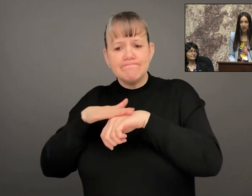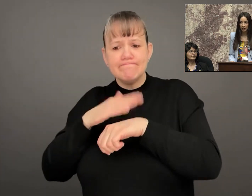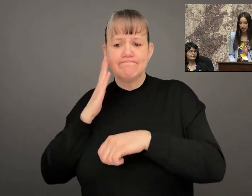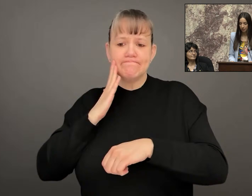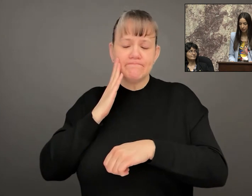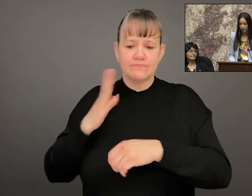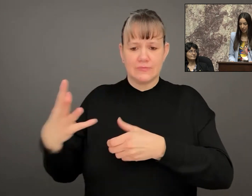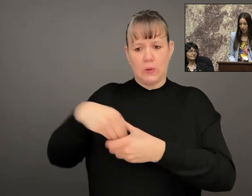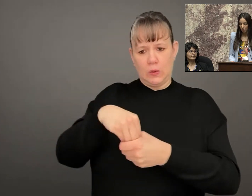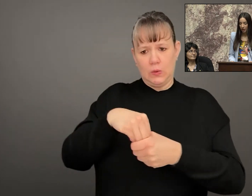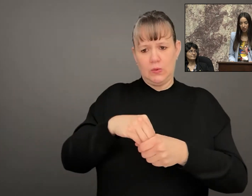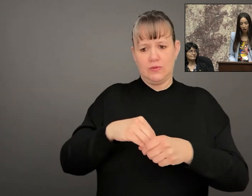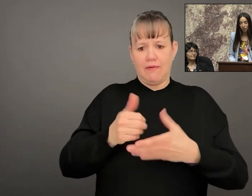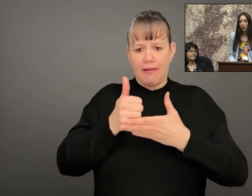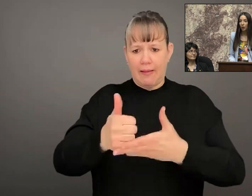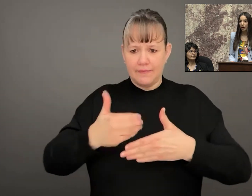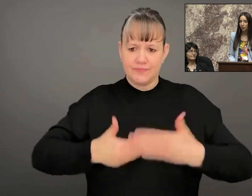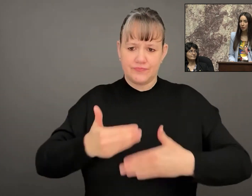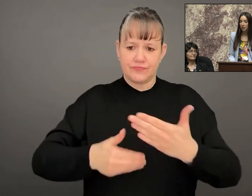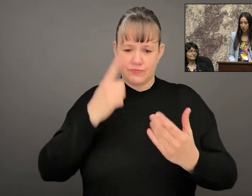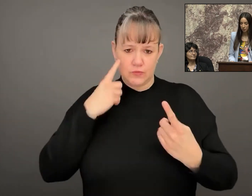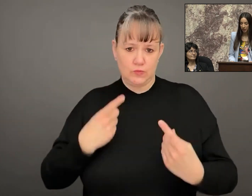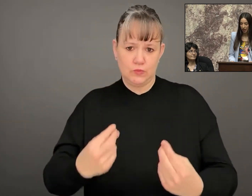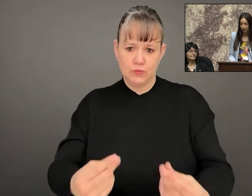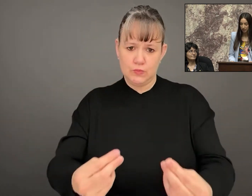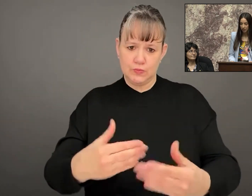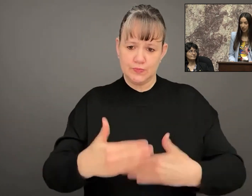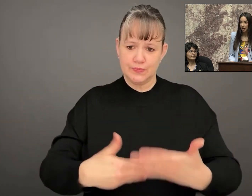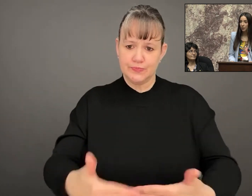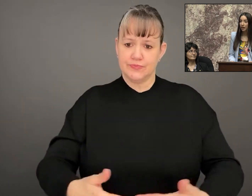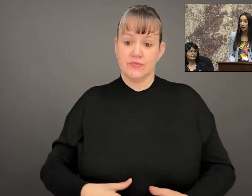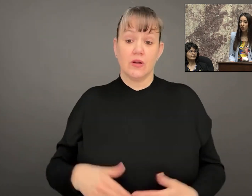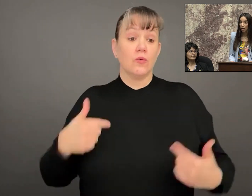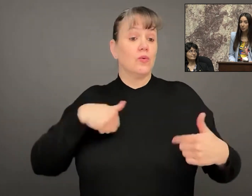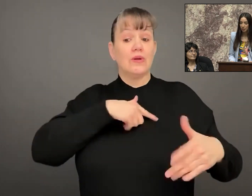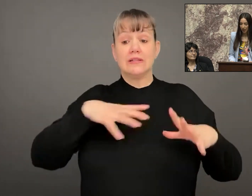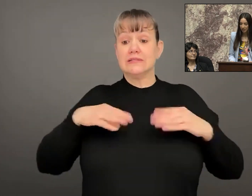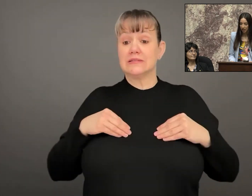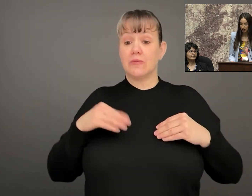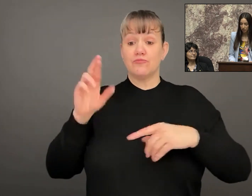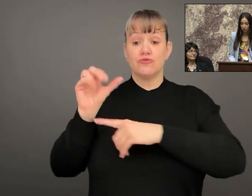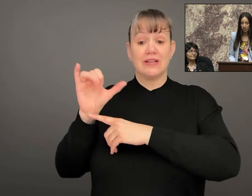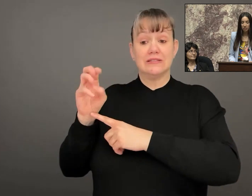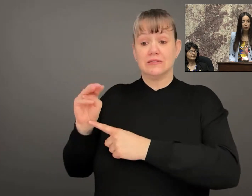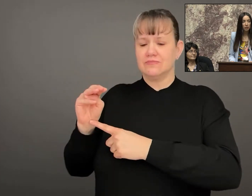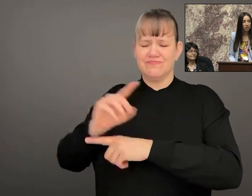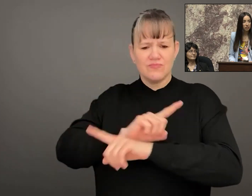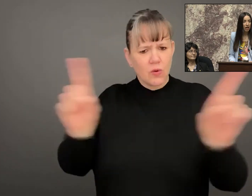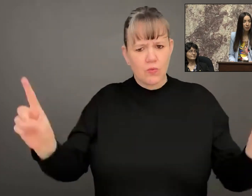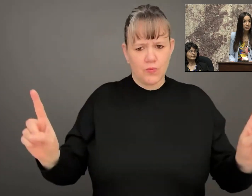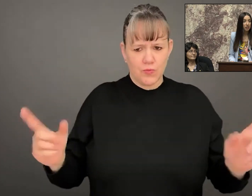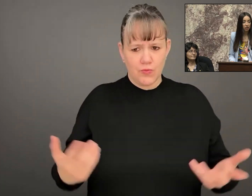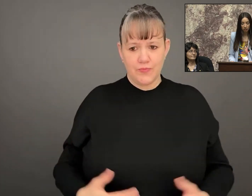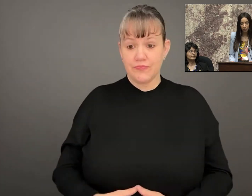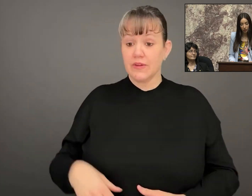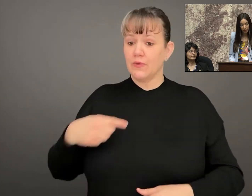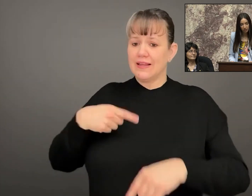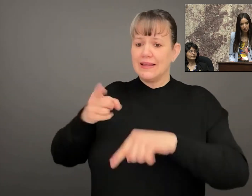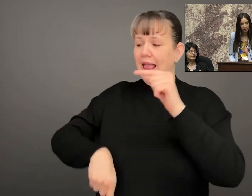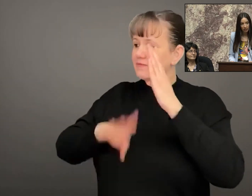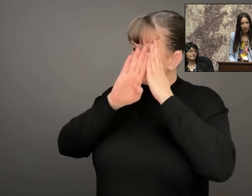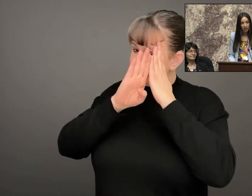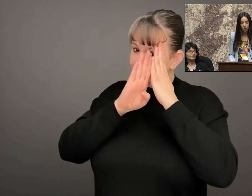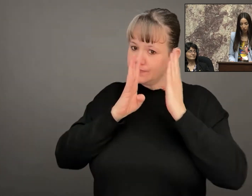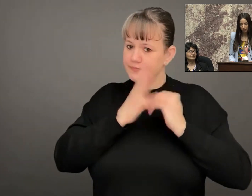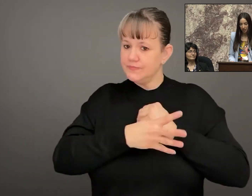our society. We cannot look away when people spread hate, and we cannot be bystanders when discrimination happens in our